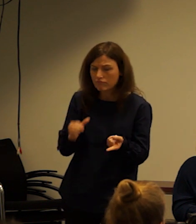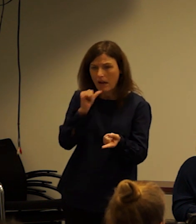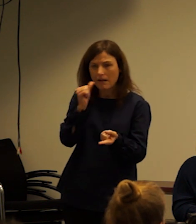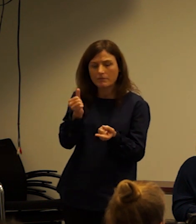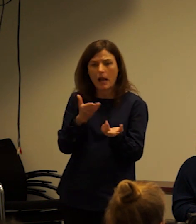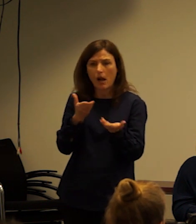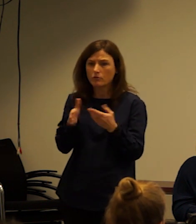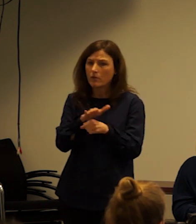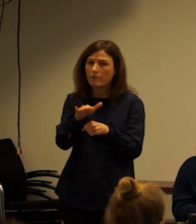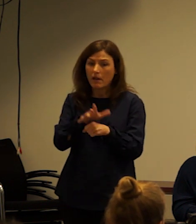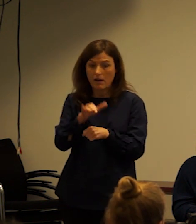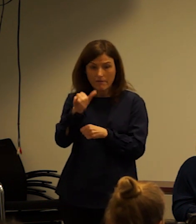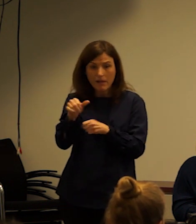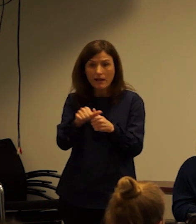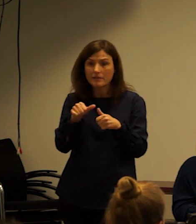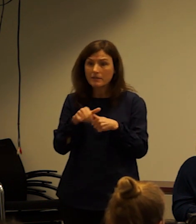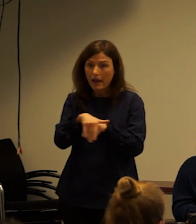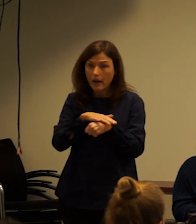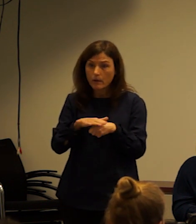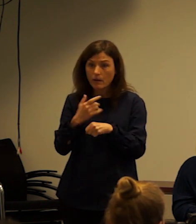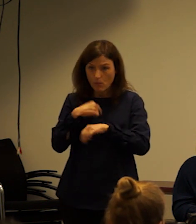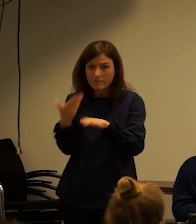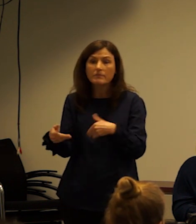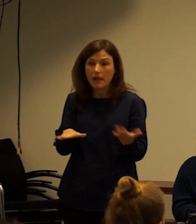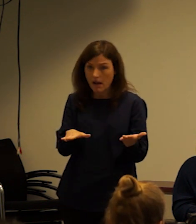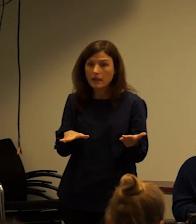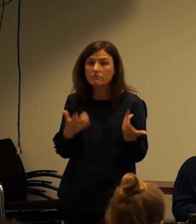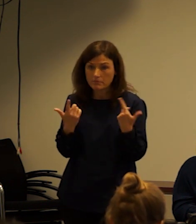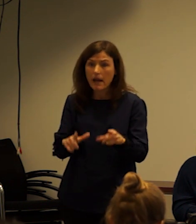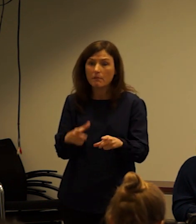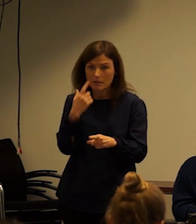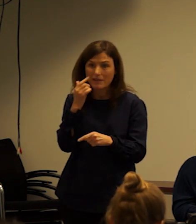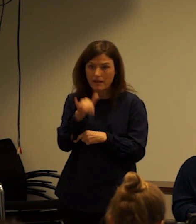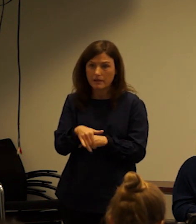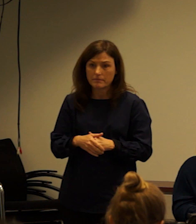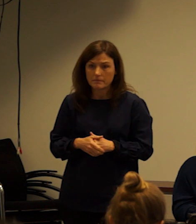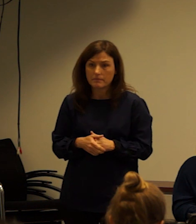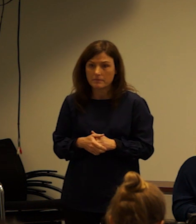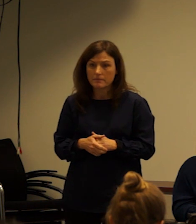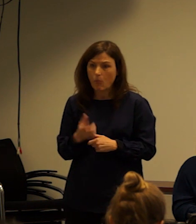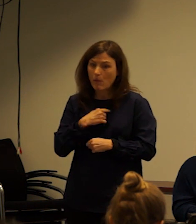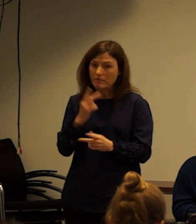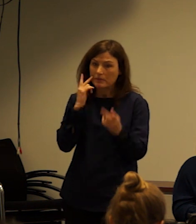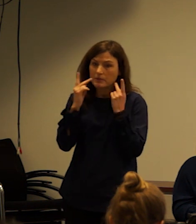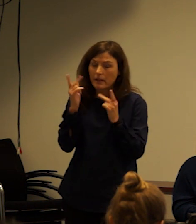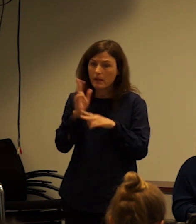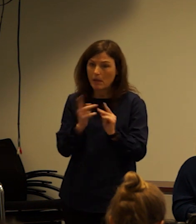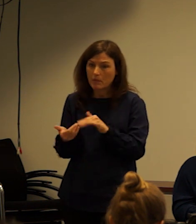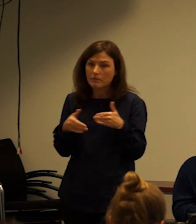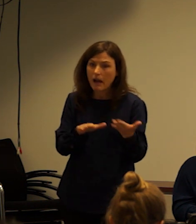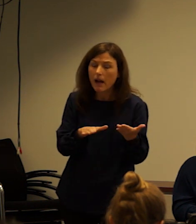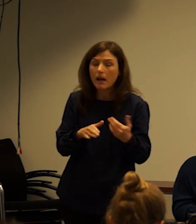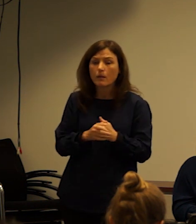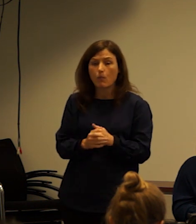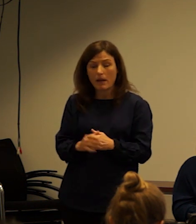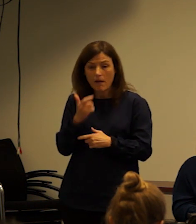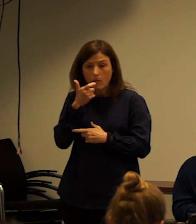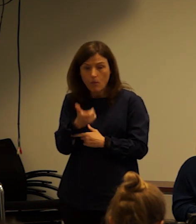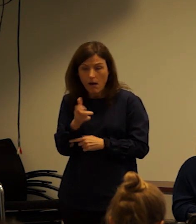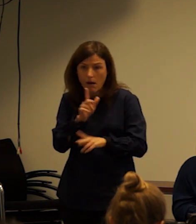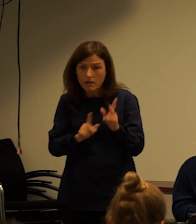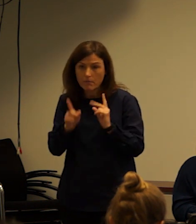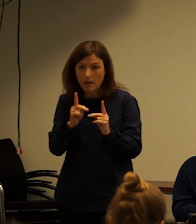this area, and we have died because of it. We have seen people die. We have watched